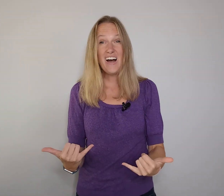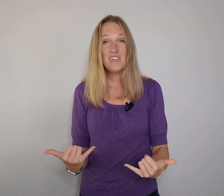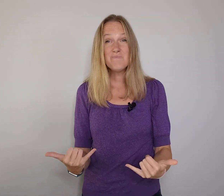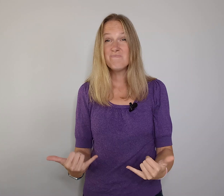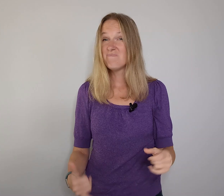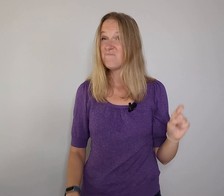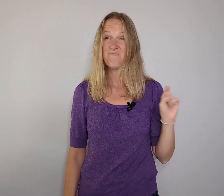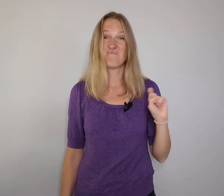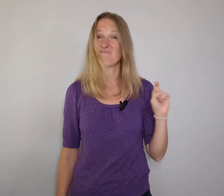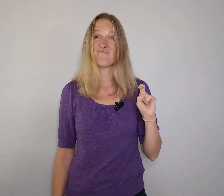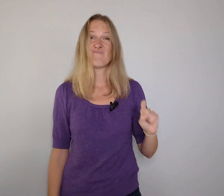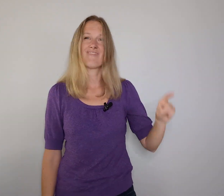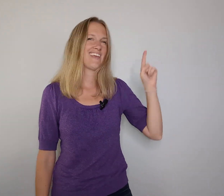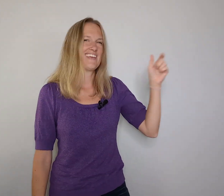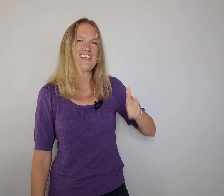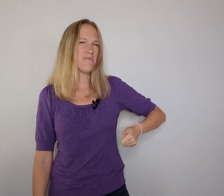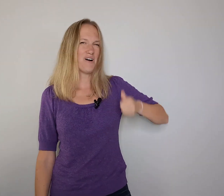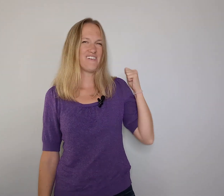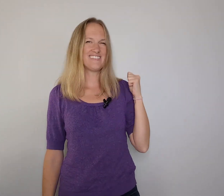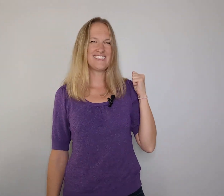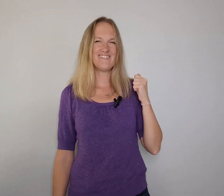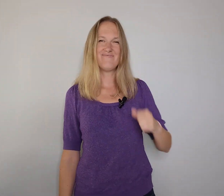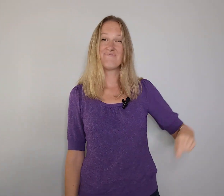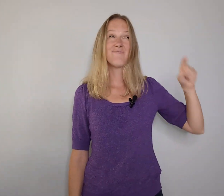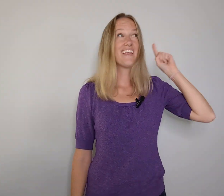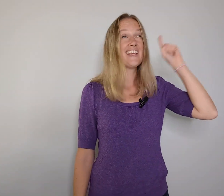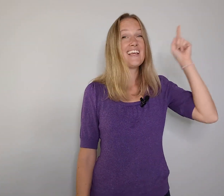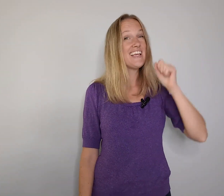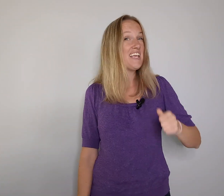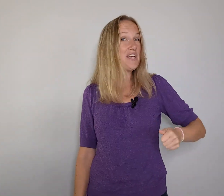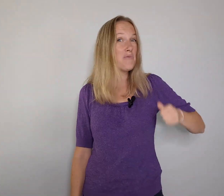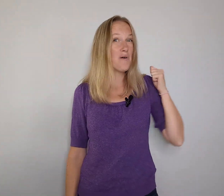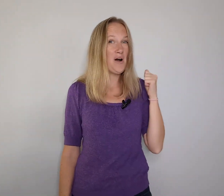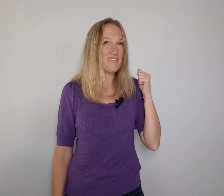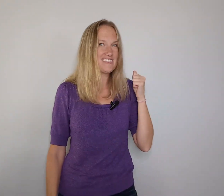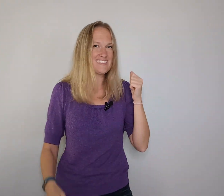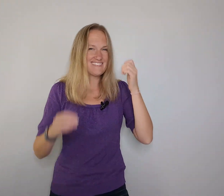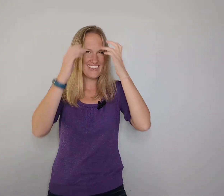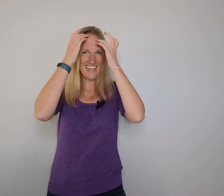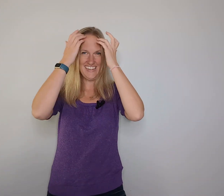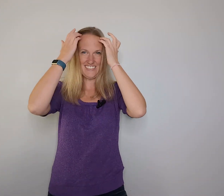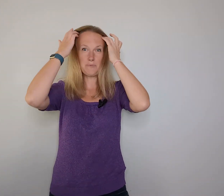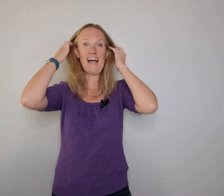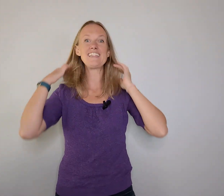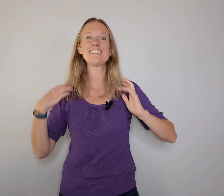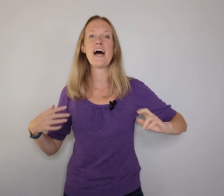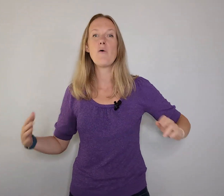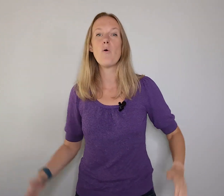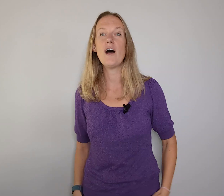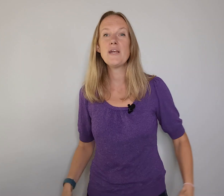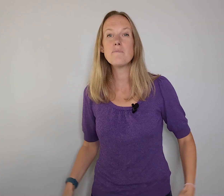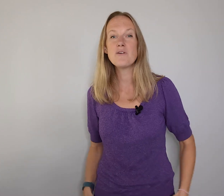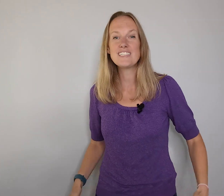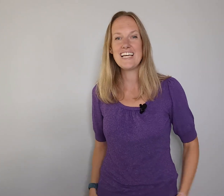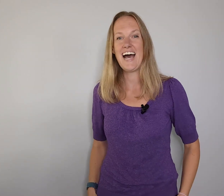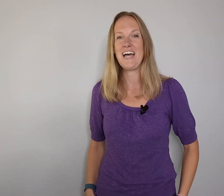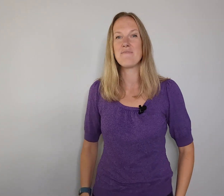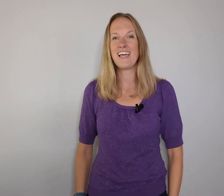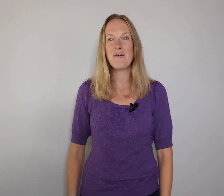now? He won't. He won't. Okay, let's practice that one more time. Okay, one